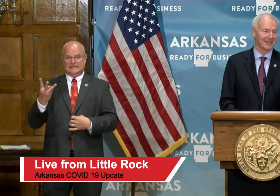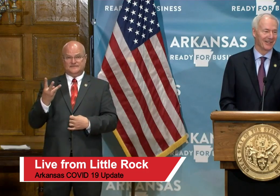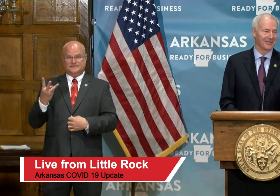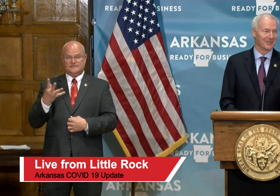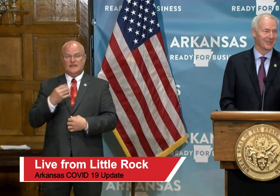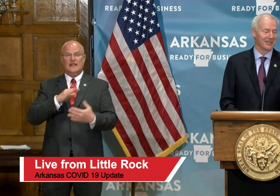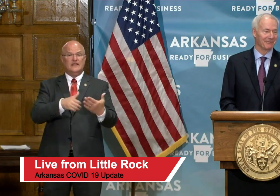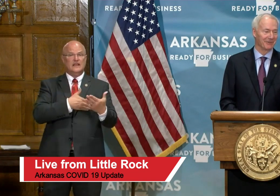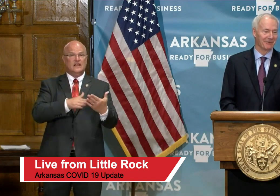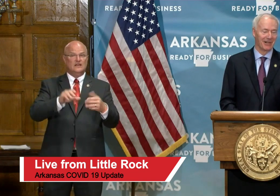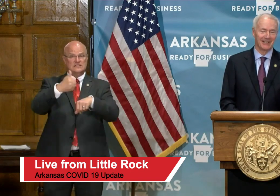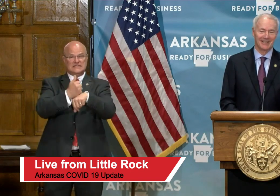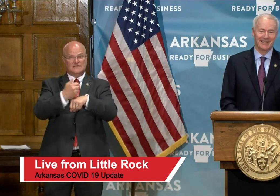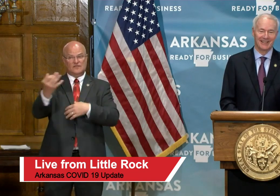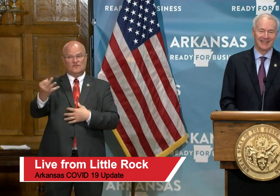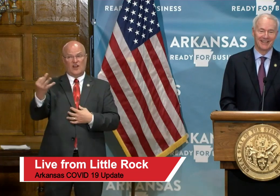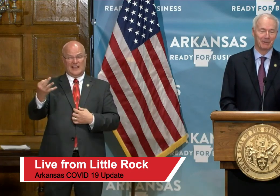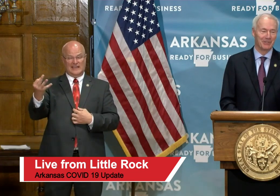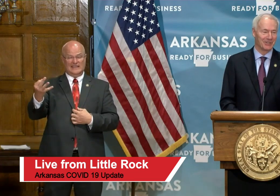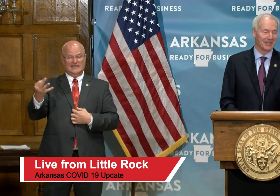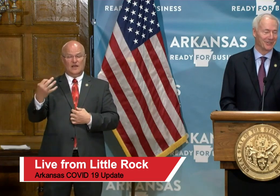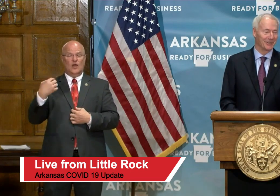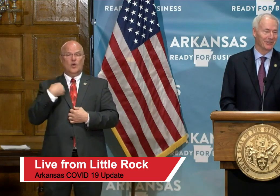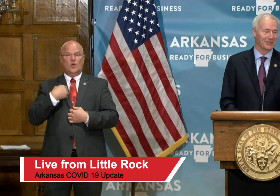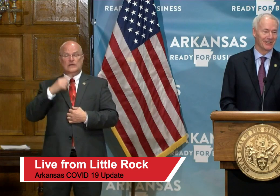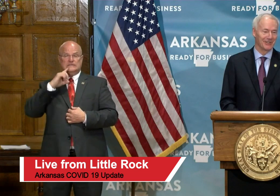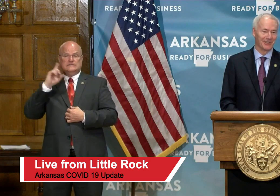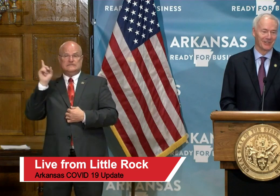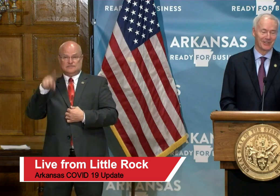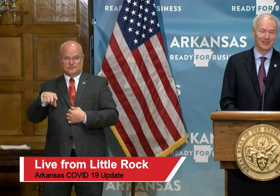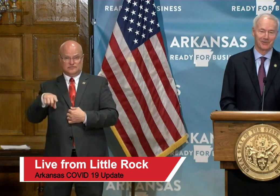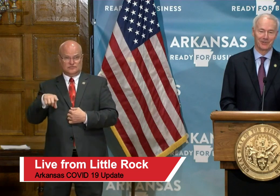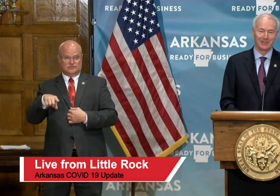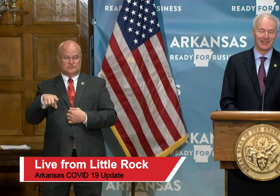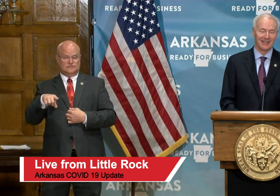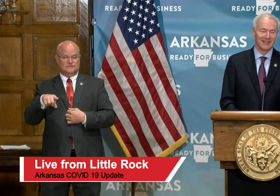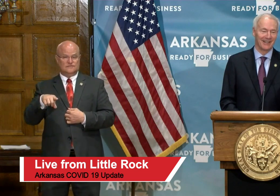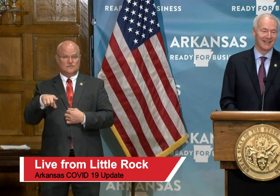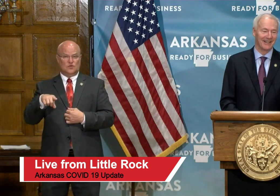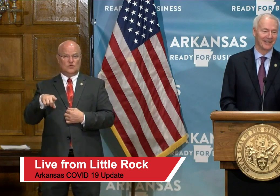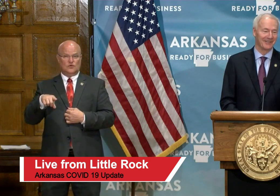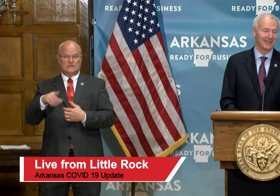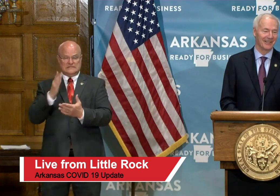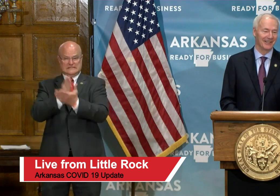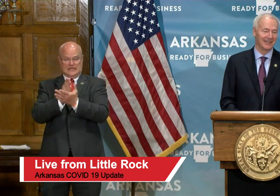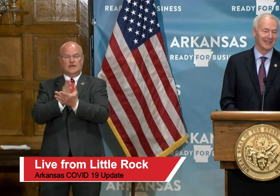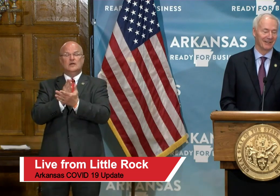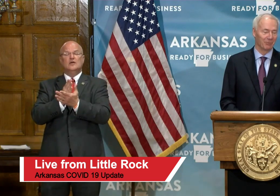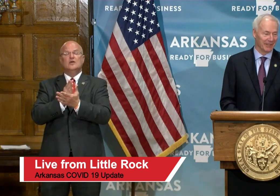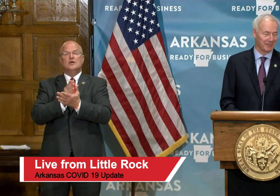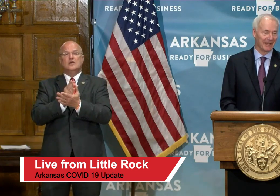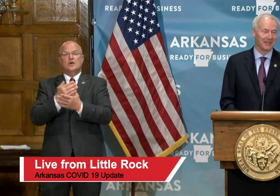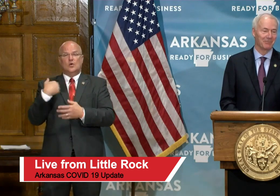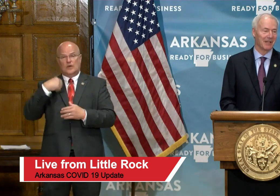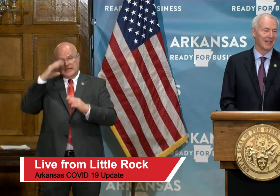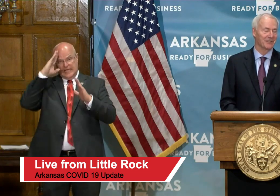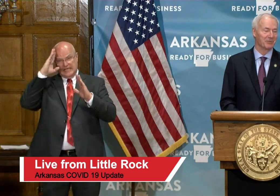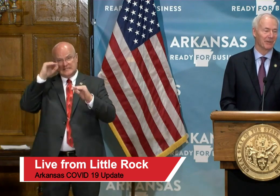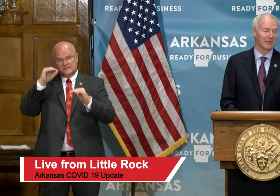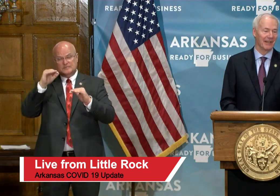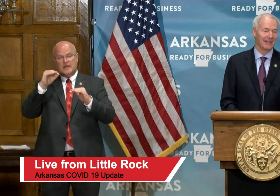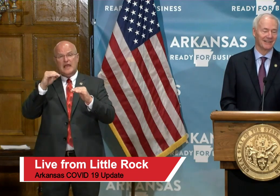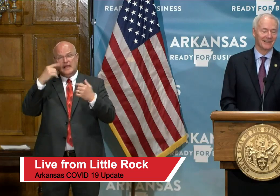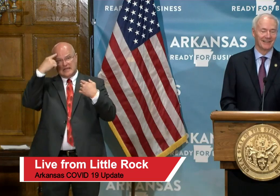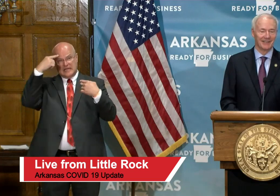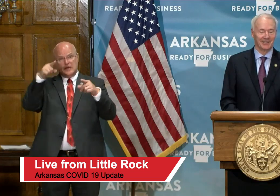and the concert's set for Friday. We just issued the cease and desist order. We expect